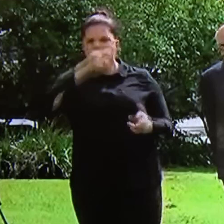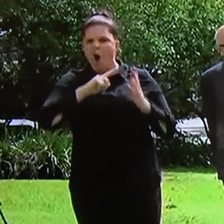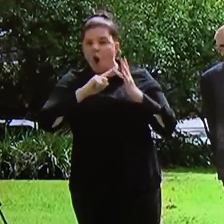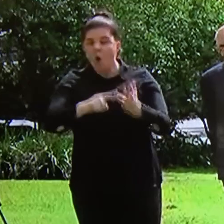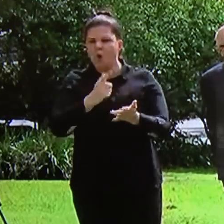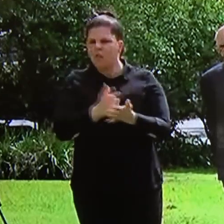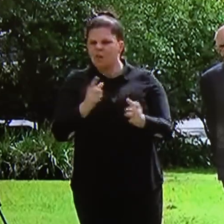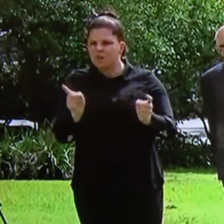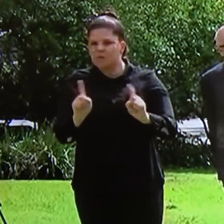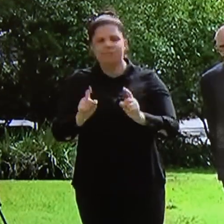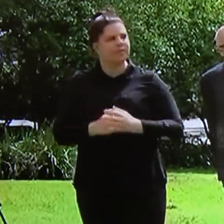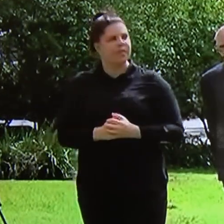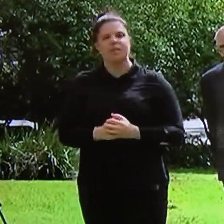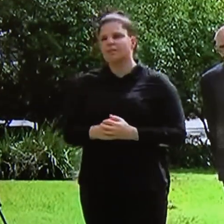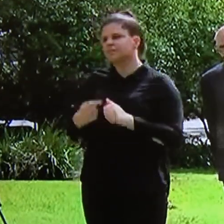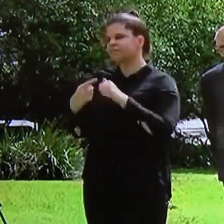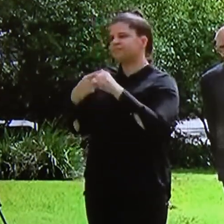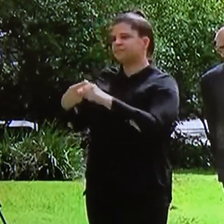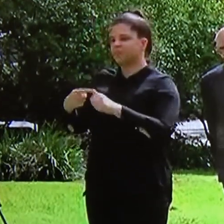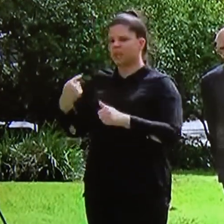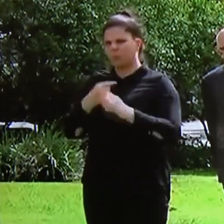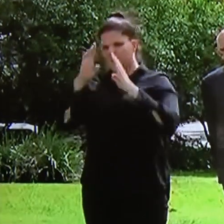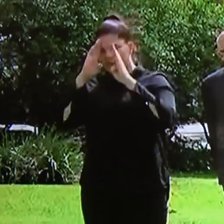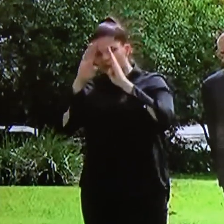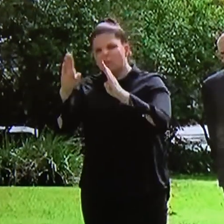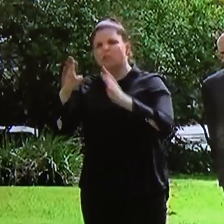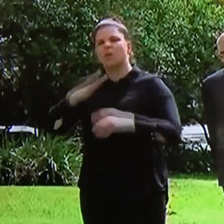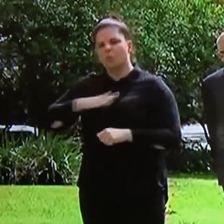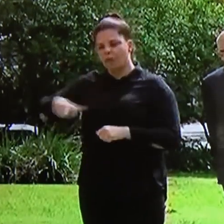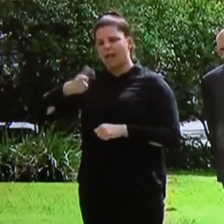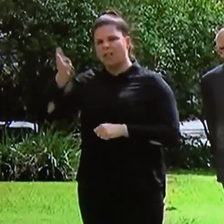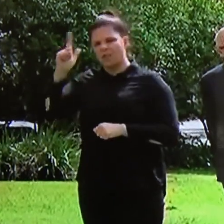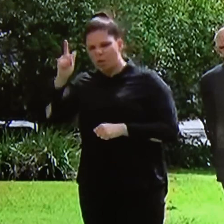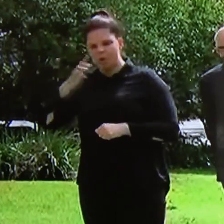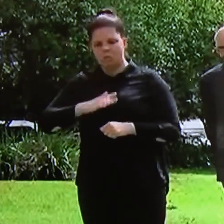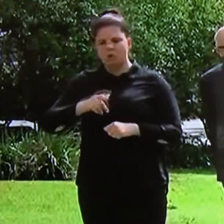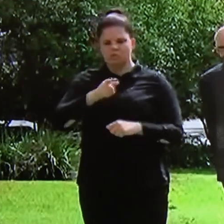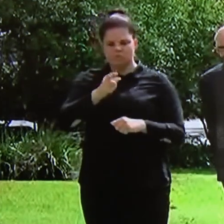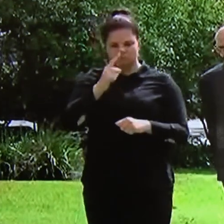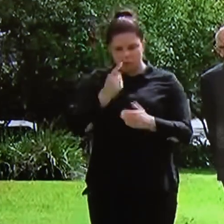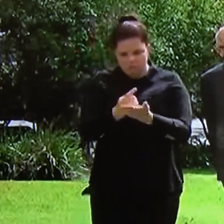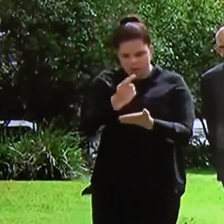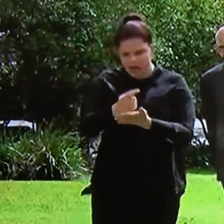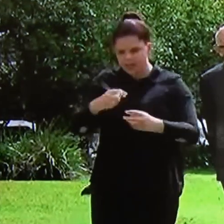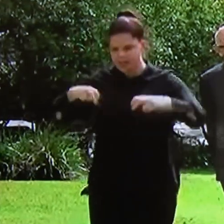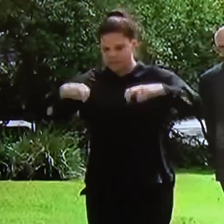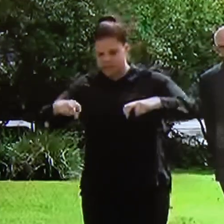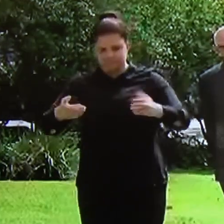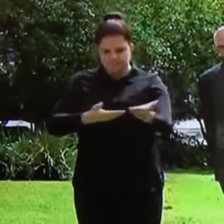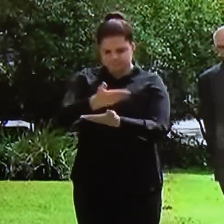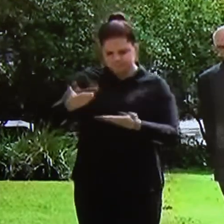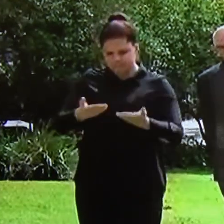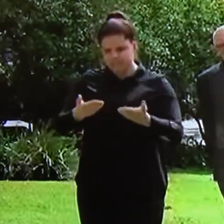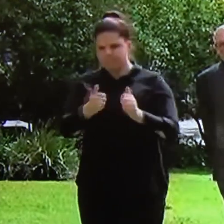Well, as we said, the key focus here for us is to get landlords and tenants sitting down together and negotiating a relevant